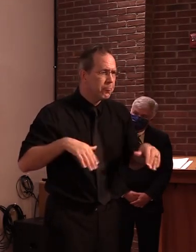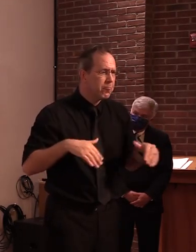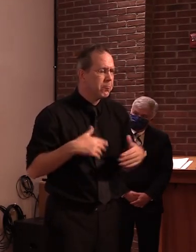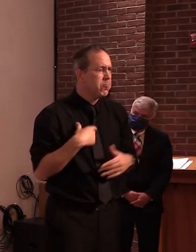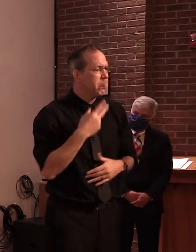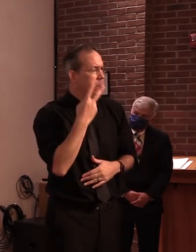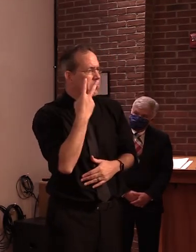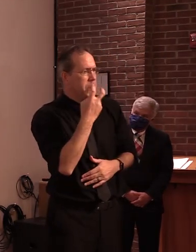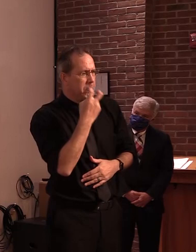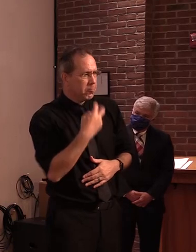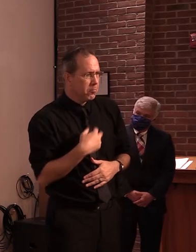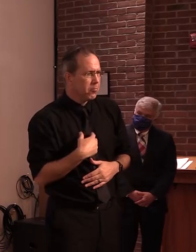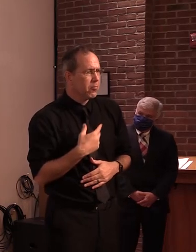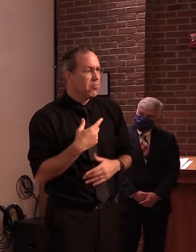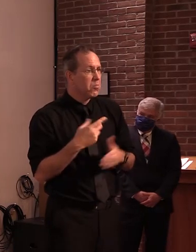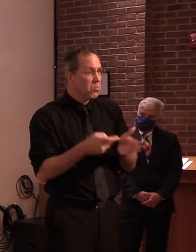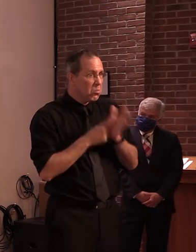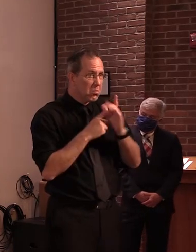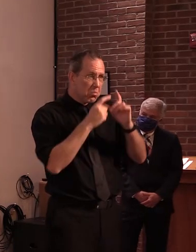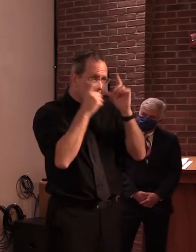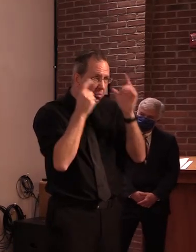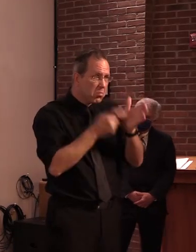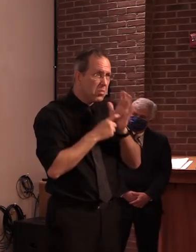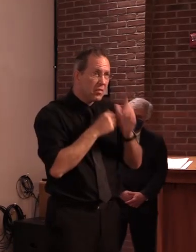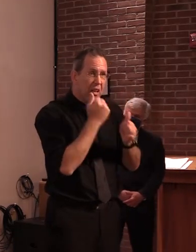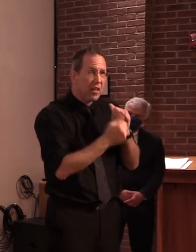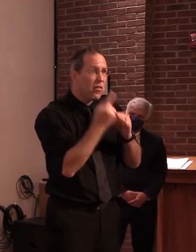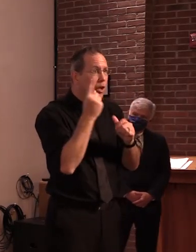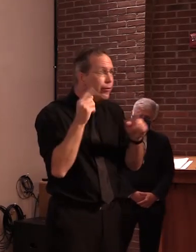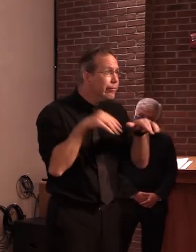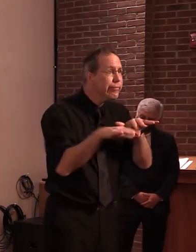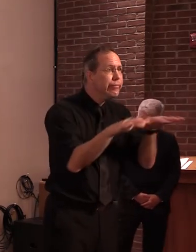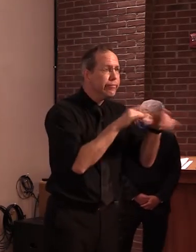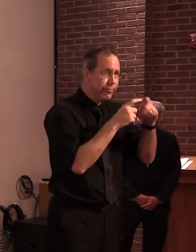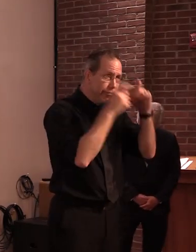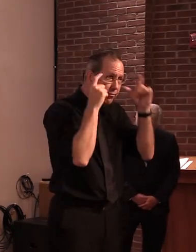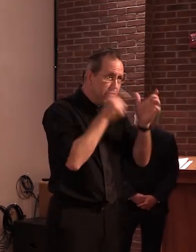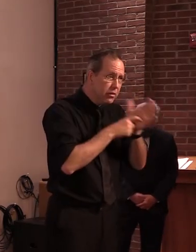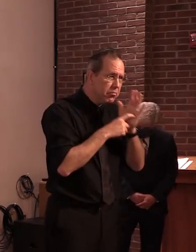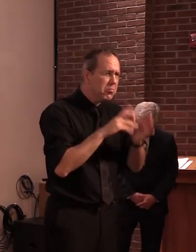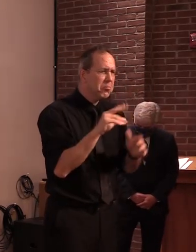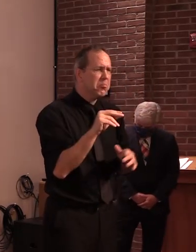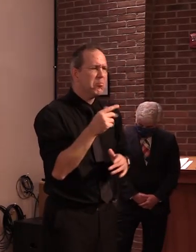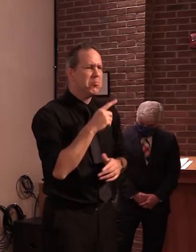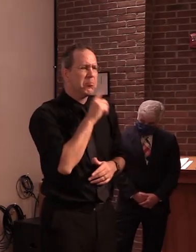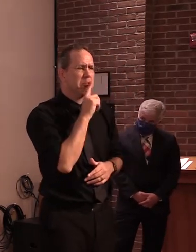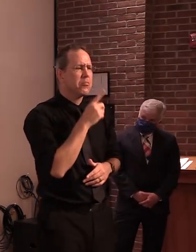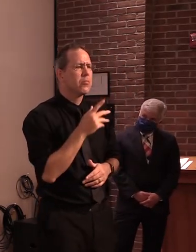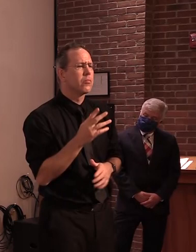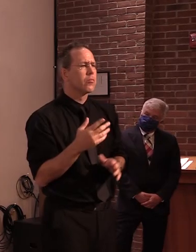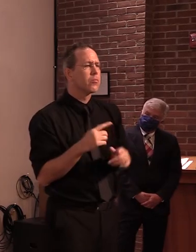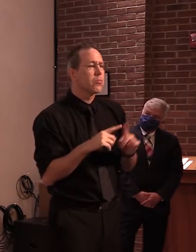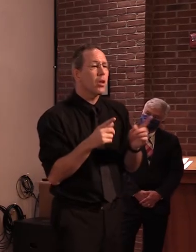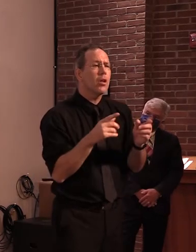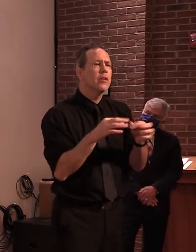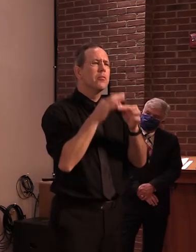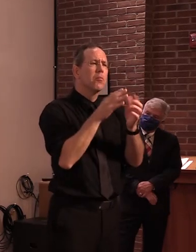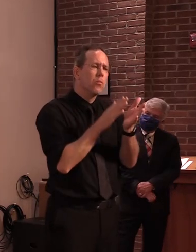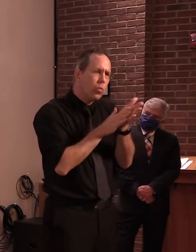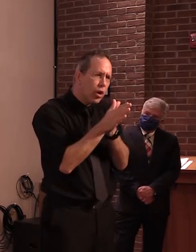a mandate anywhere. The reason we all talk about washing your hands so much is